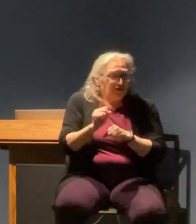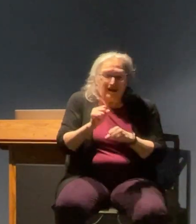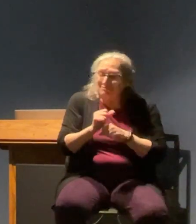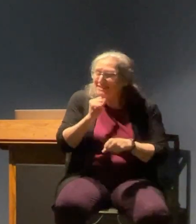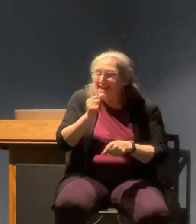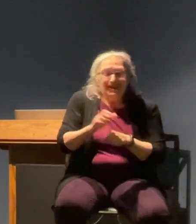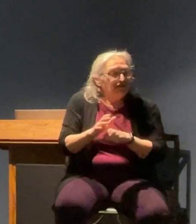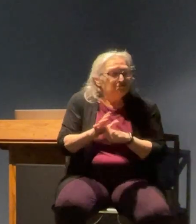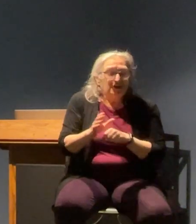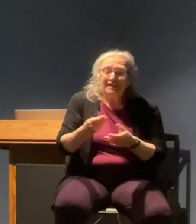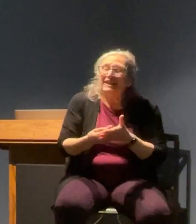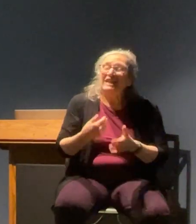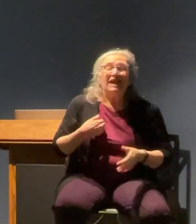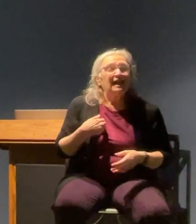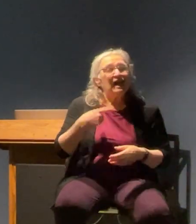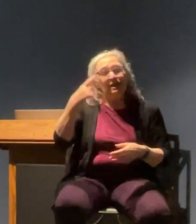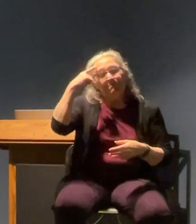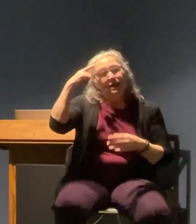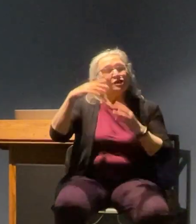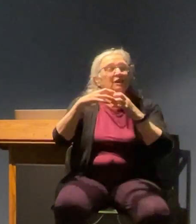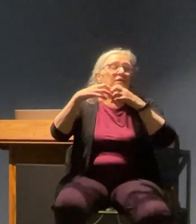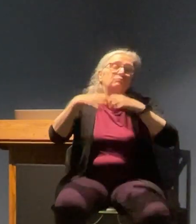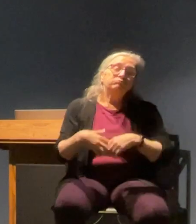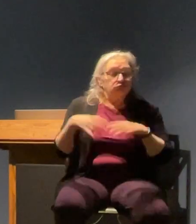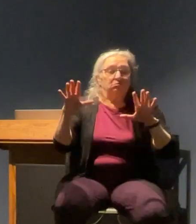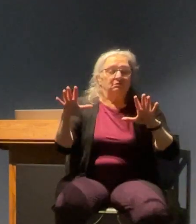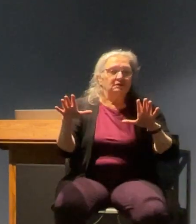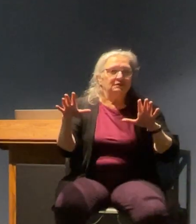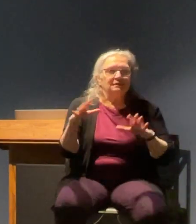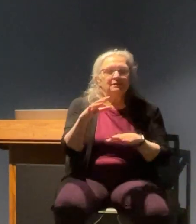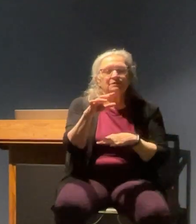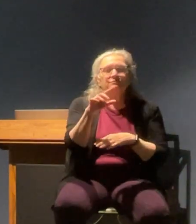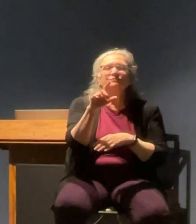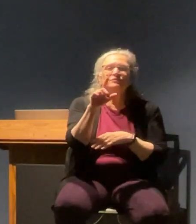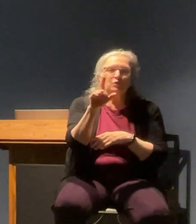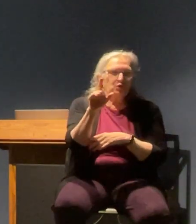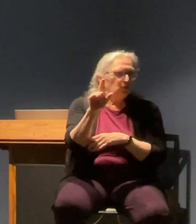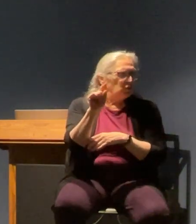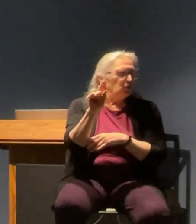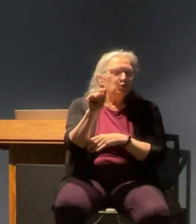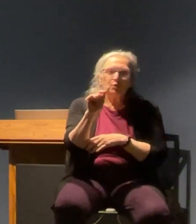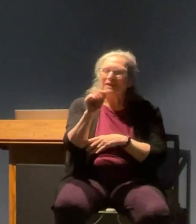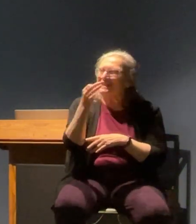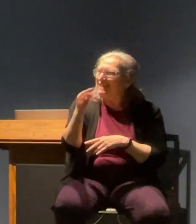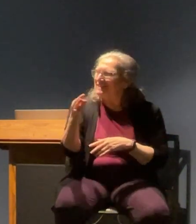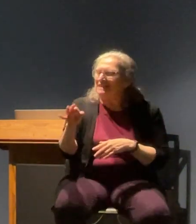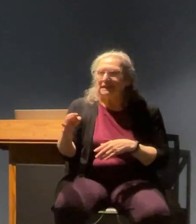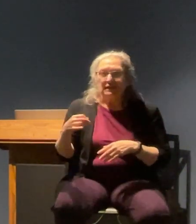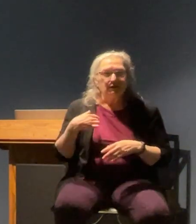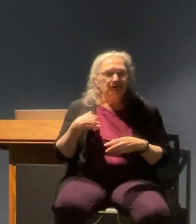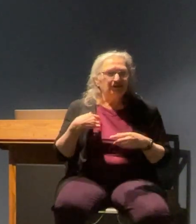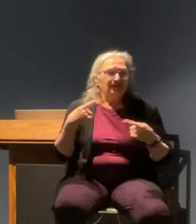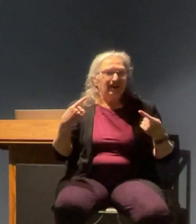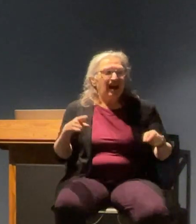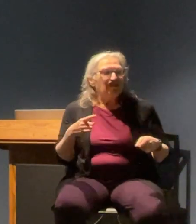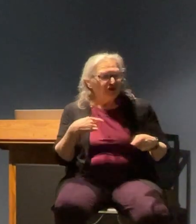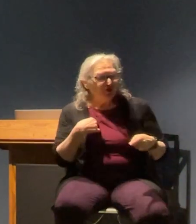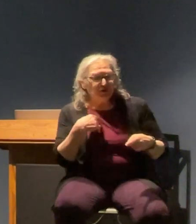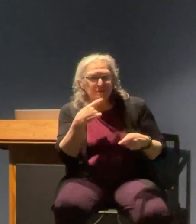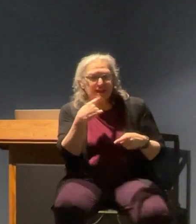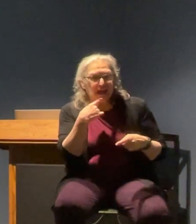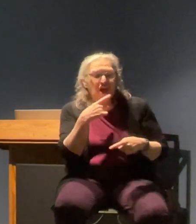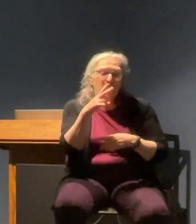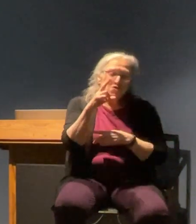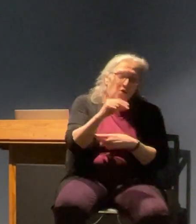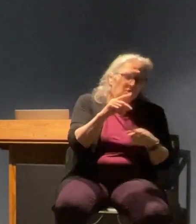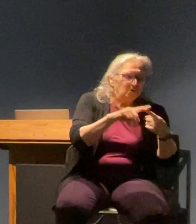health breakdown, right, in 2019. And as I say this often, right, I learned to say no to education, yes to mental health. It's one of the